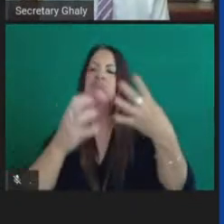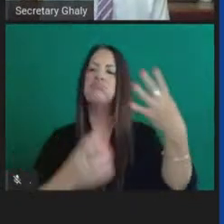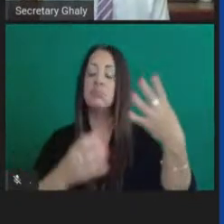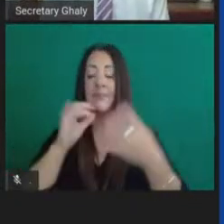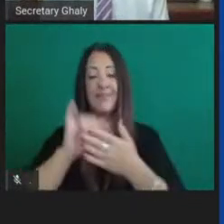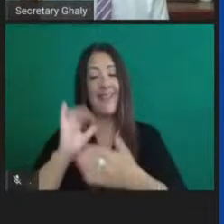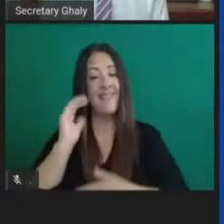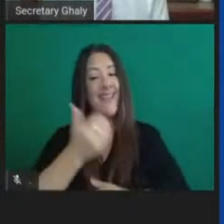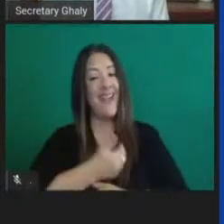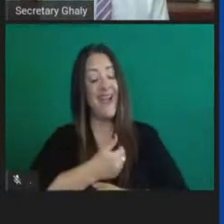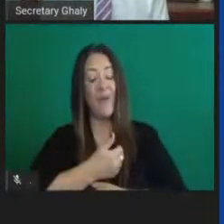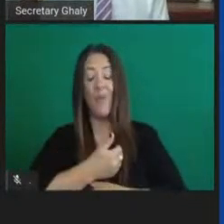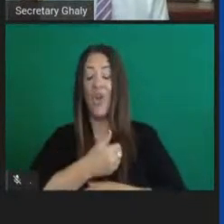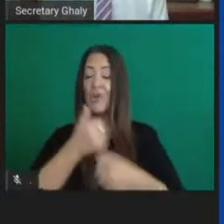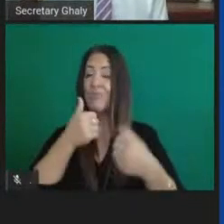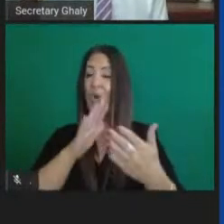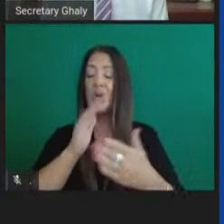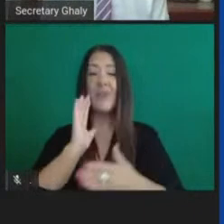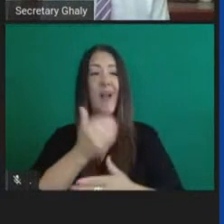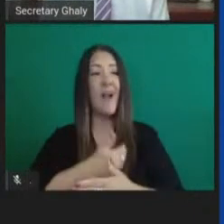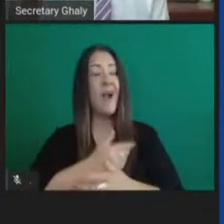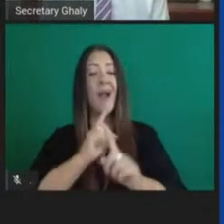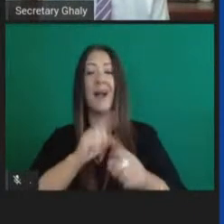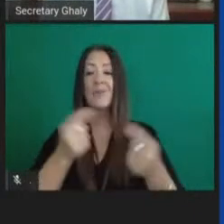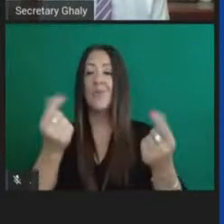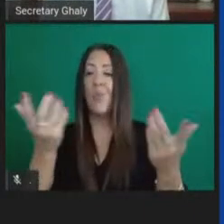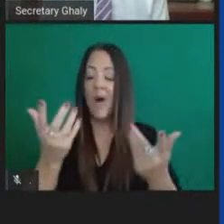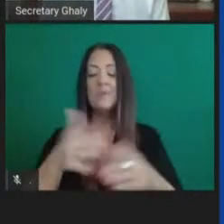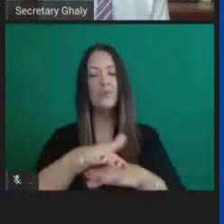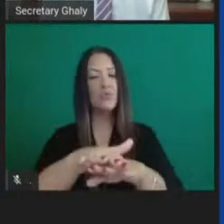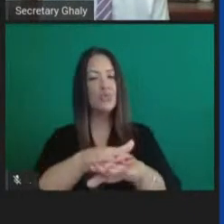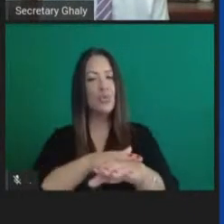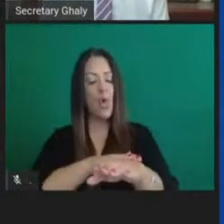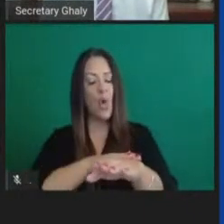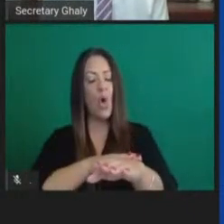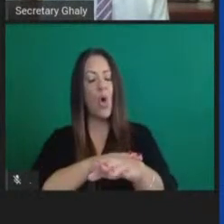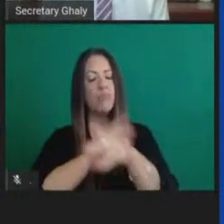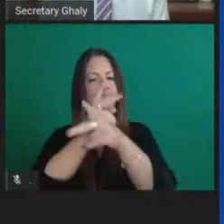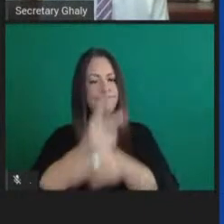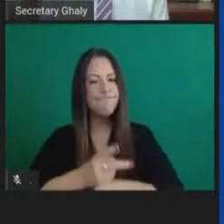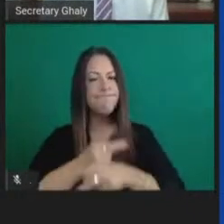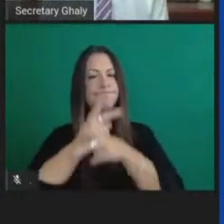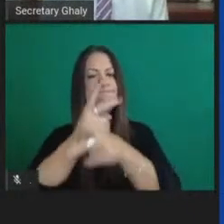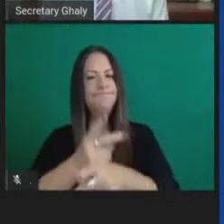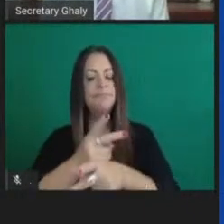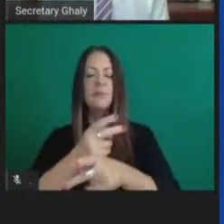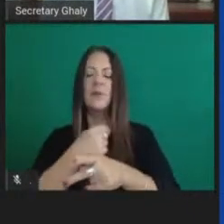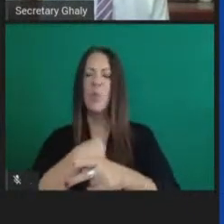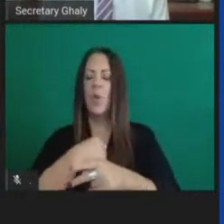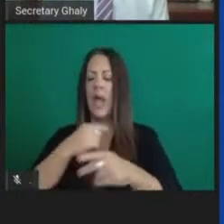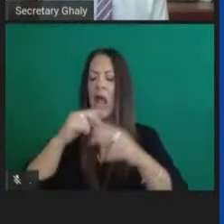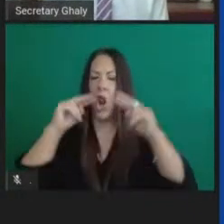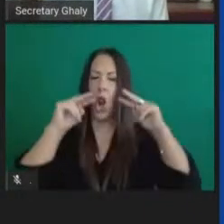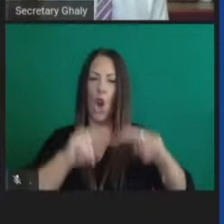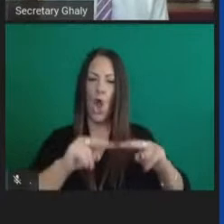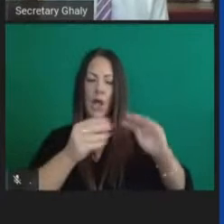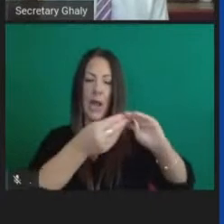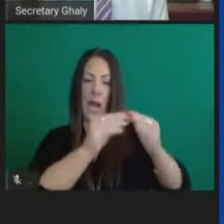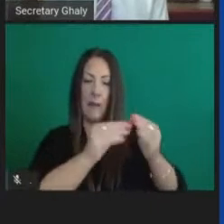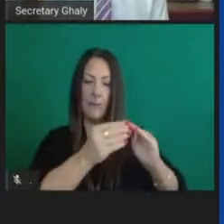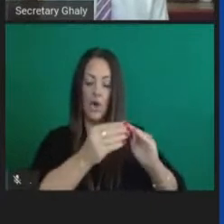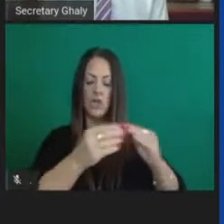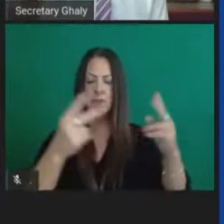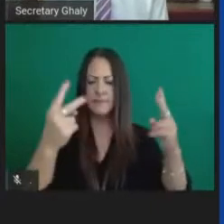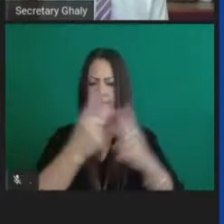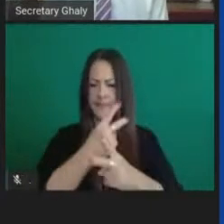approach, the slow and stringent approach for looking at the criteria that help us loosen and on